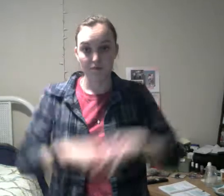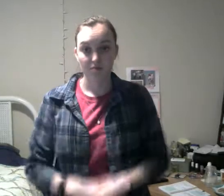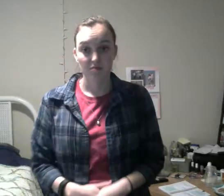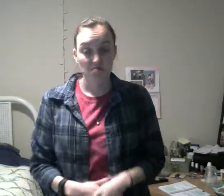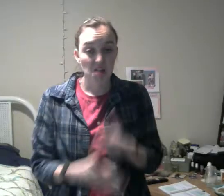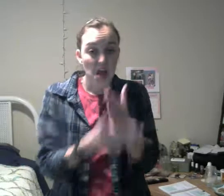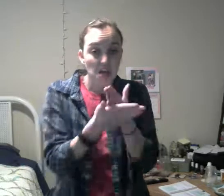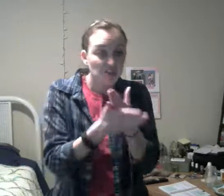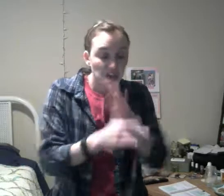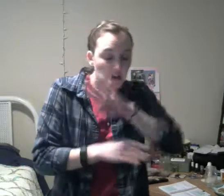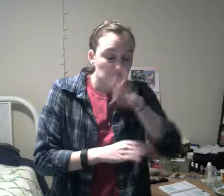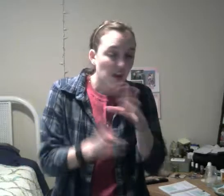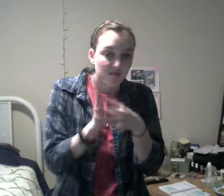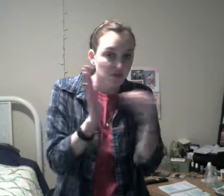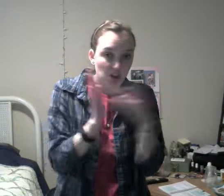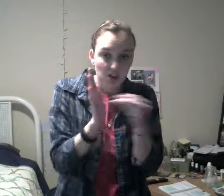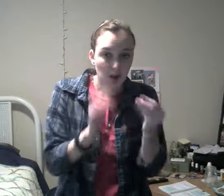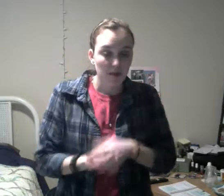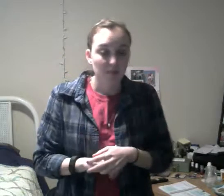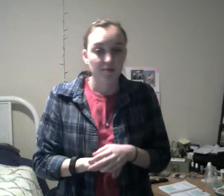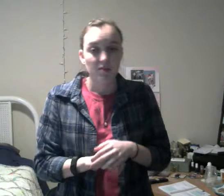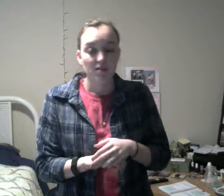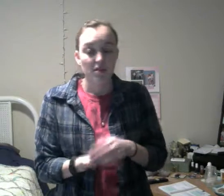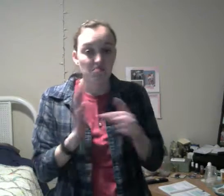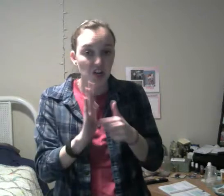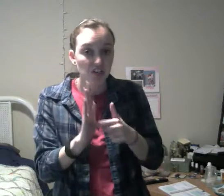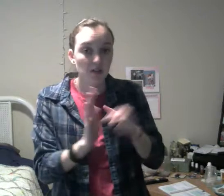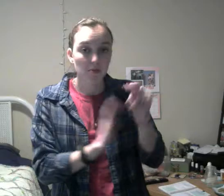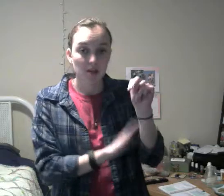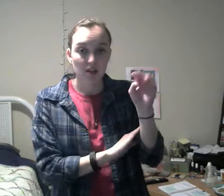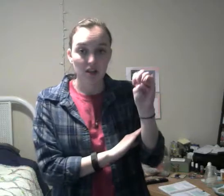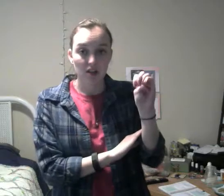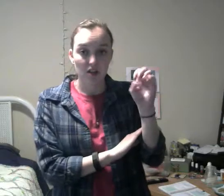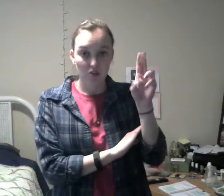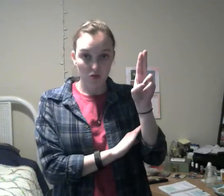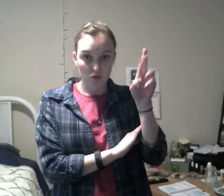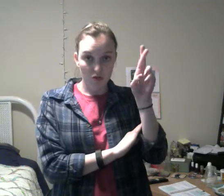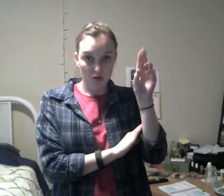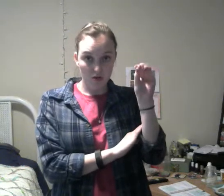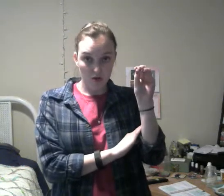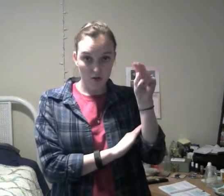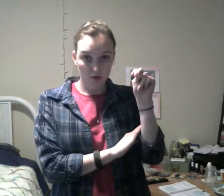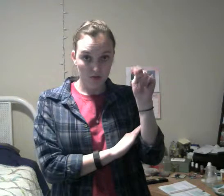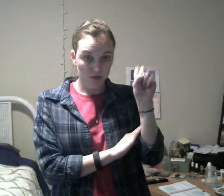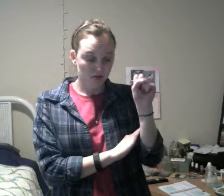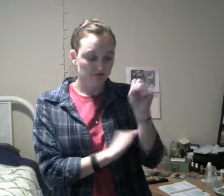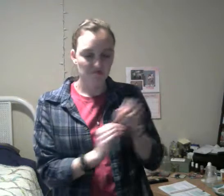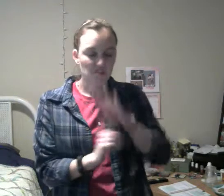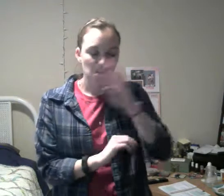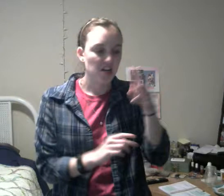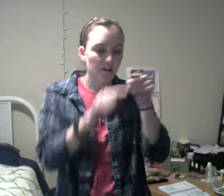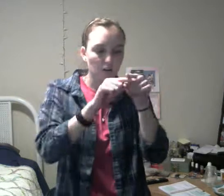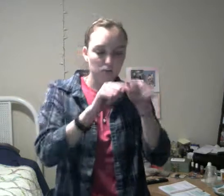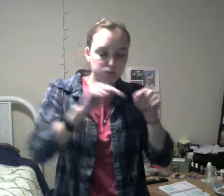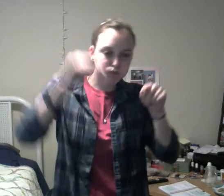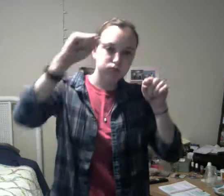make copies of themselves. So like neurons, for example, they don't make a copy of themselves, so they'll never go through this cell cycle. But most cells do,